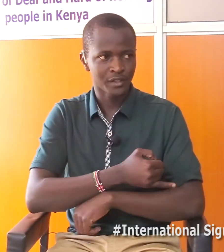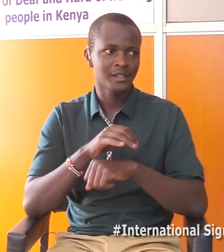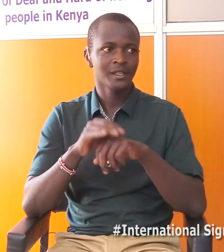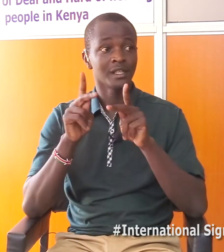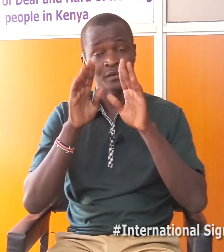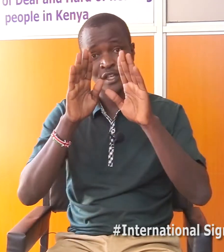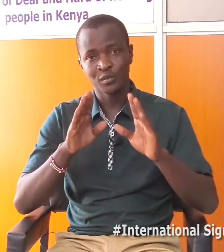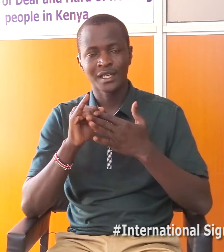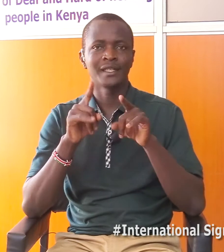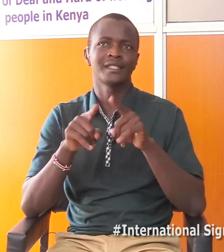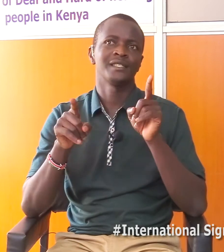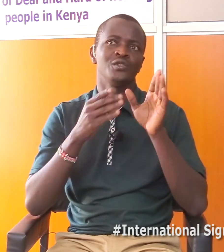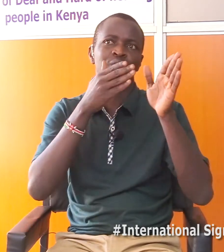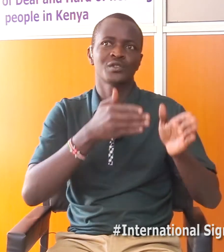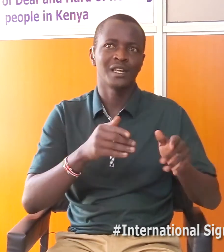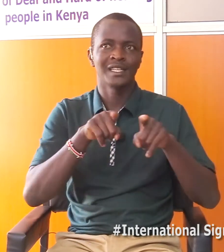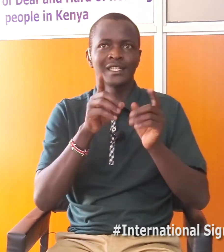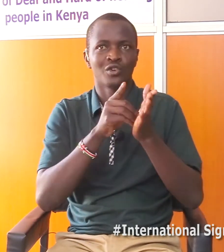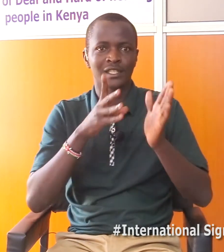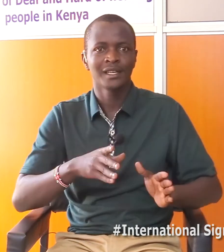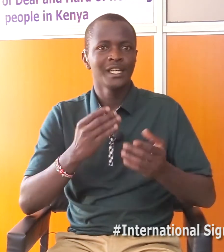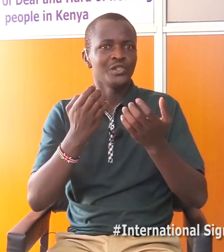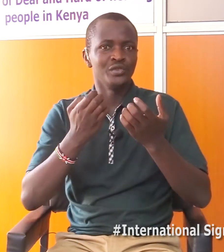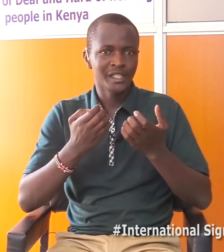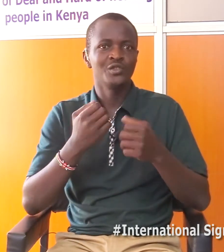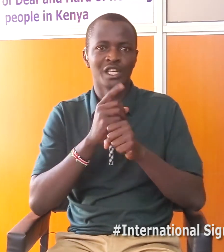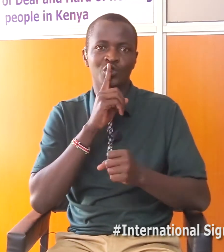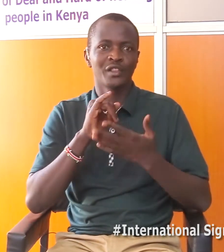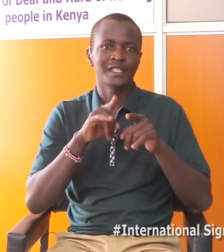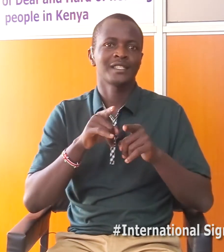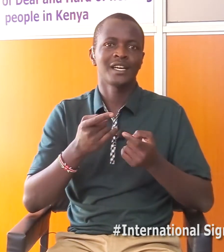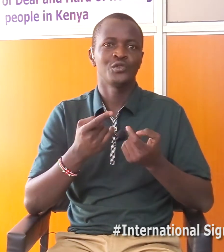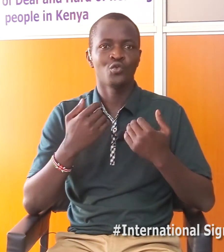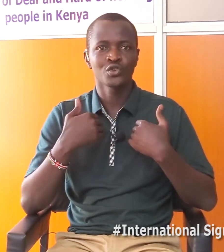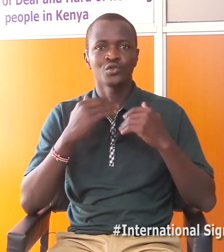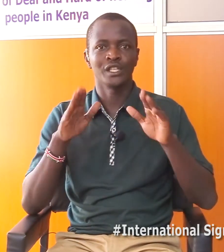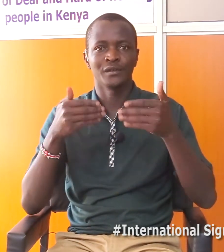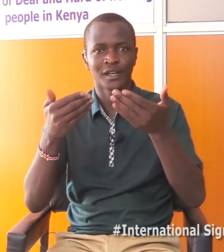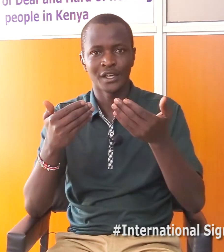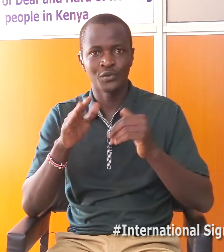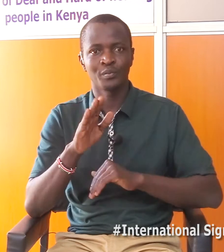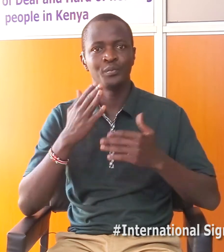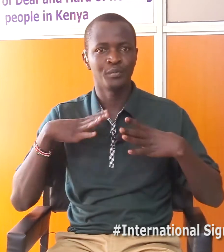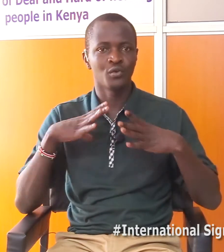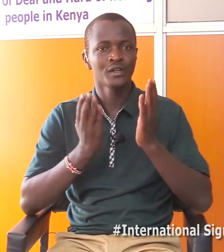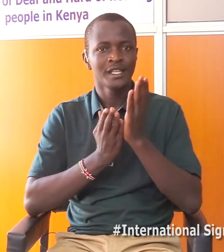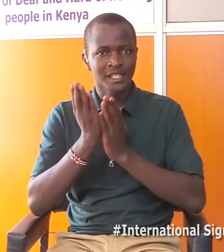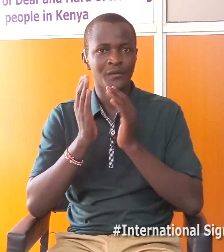institutions, it's very important that you personally as a doctor, you need to make sure that you also give you people